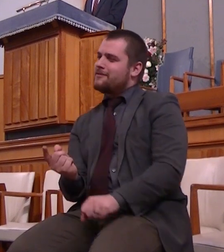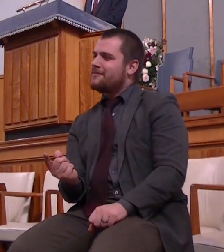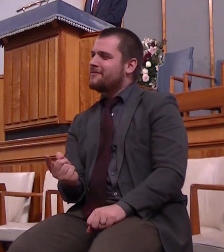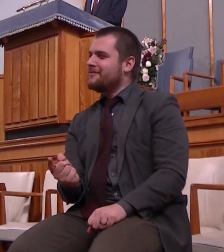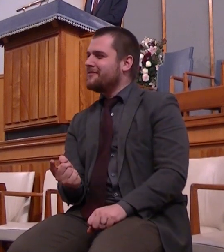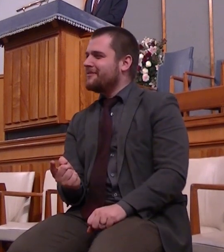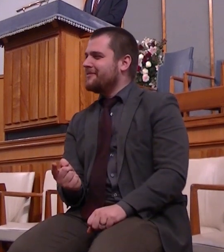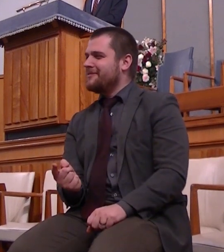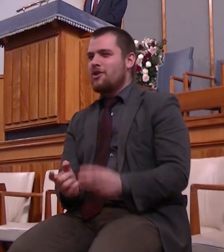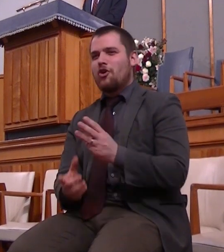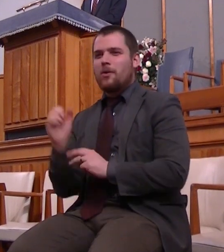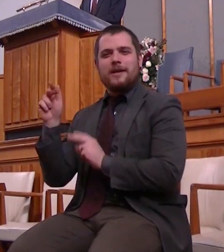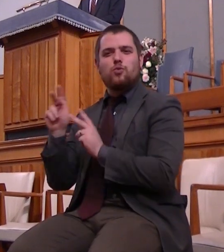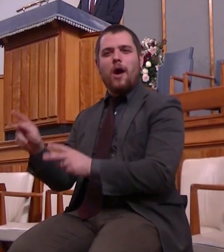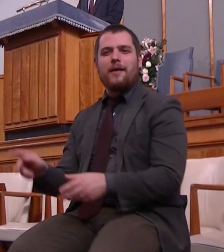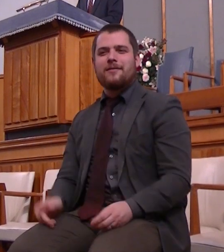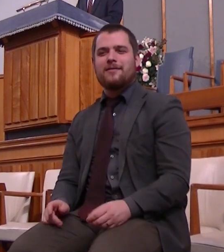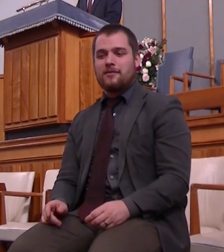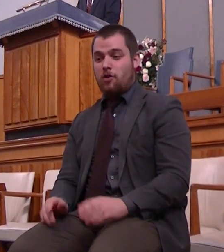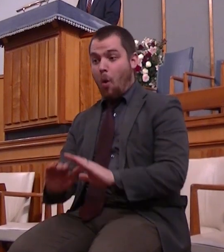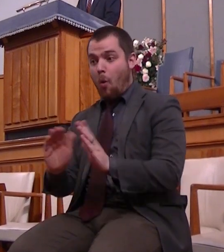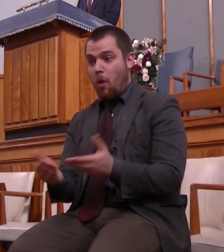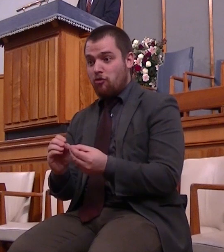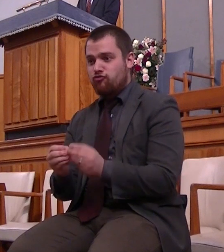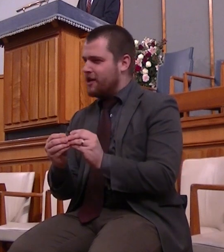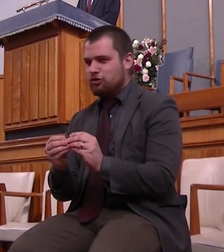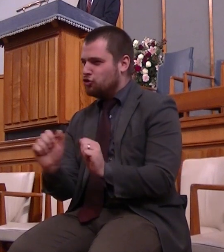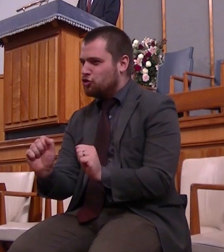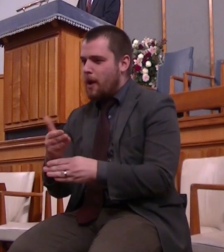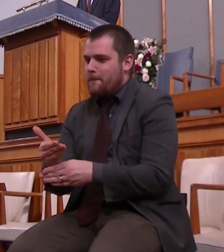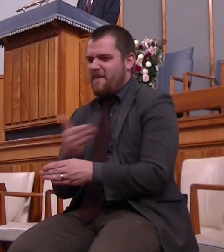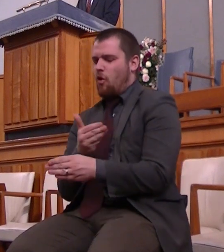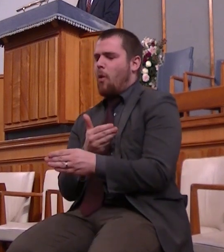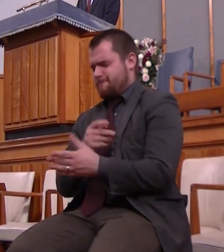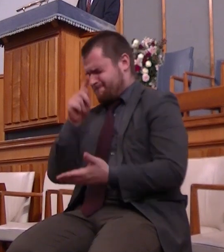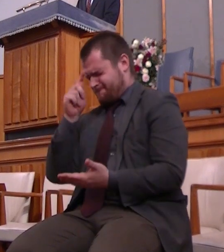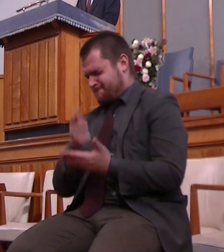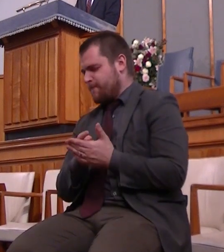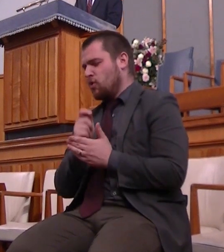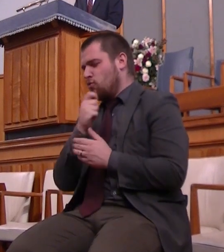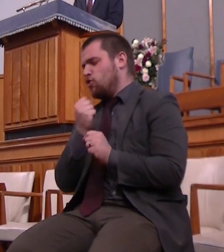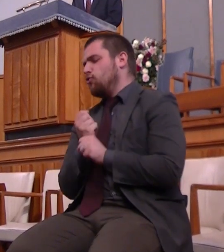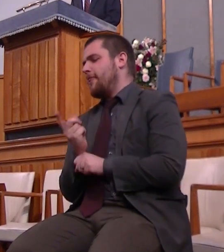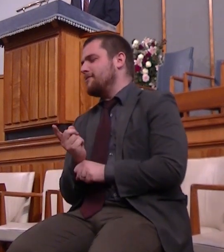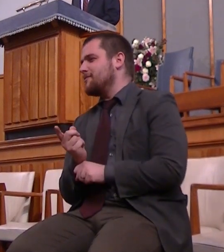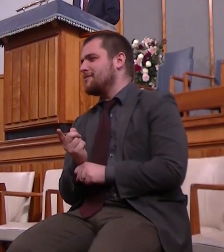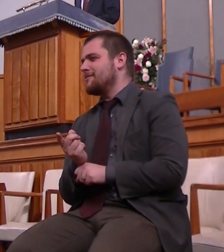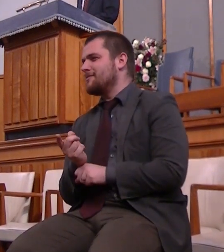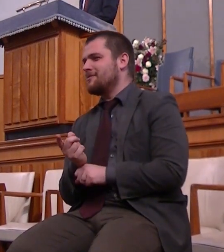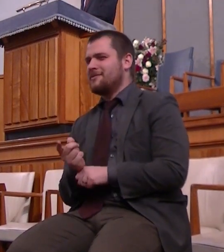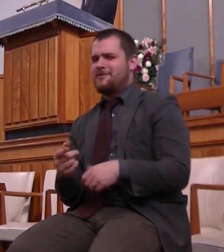God, before the world began, provided a Saviour for us. Because God's